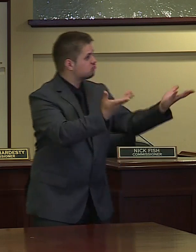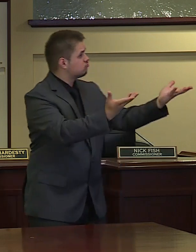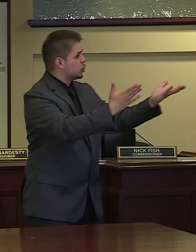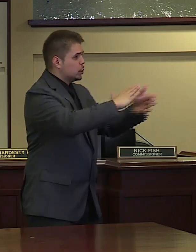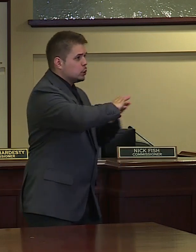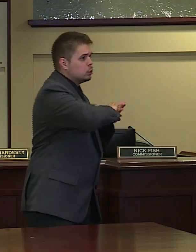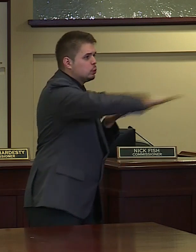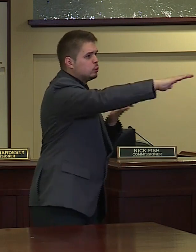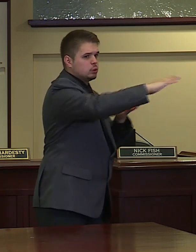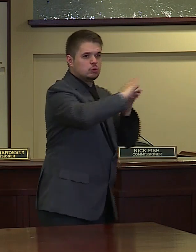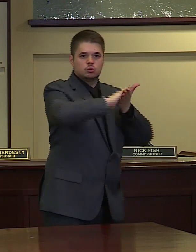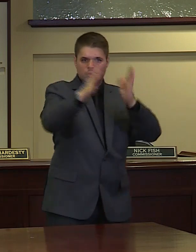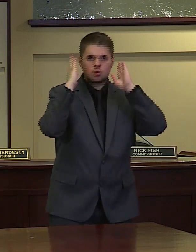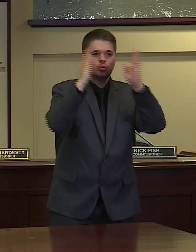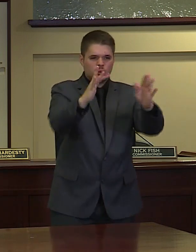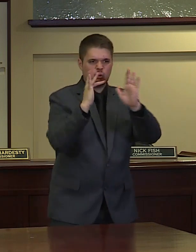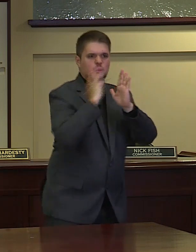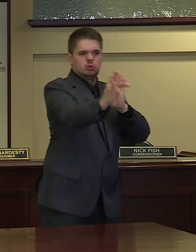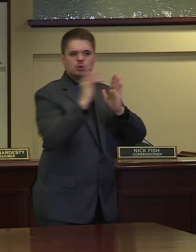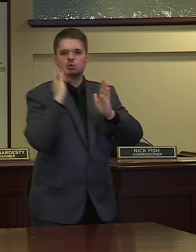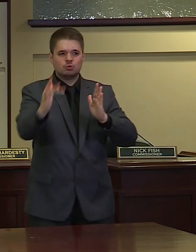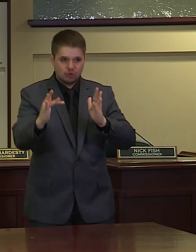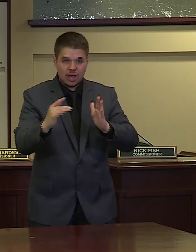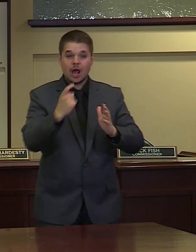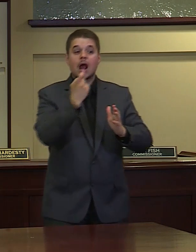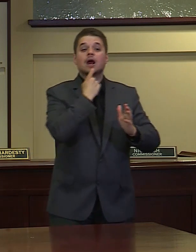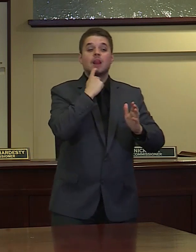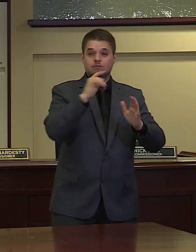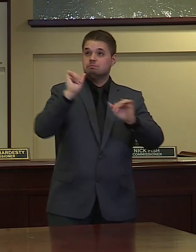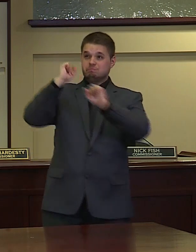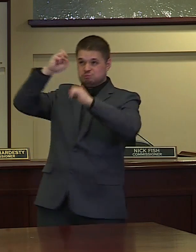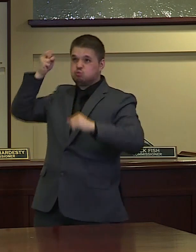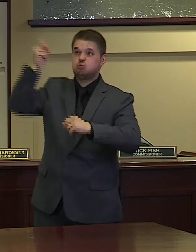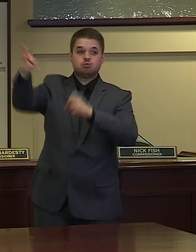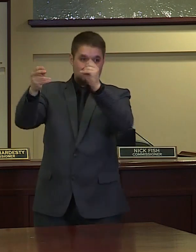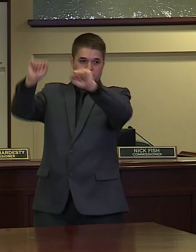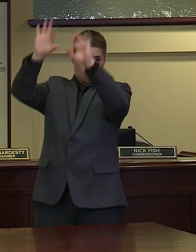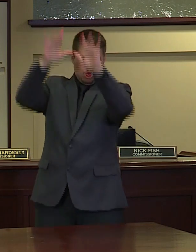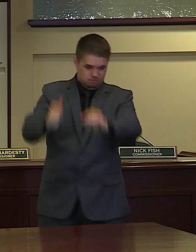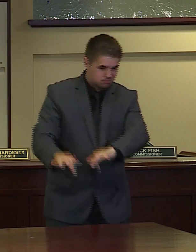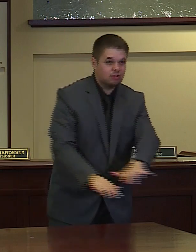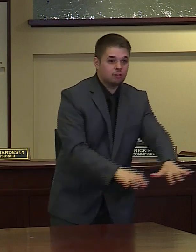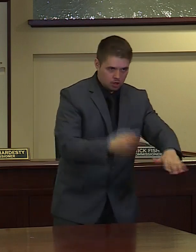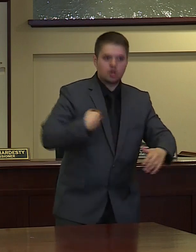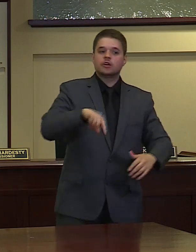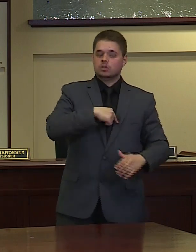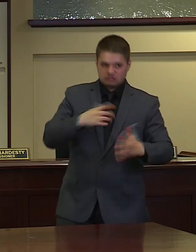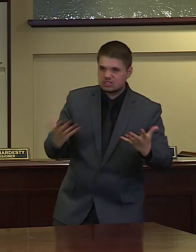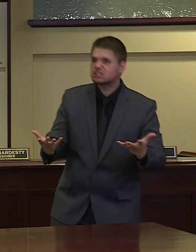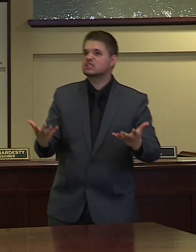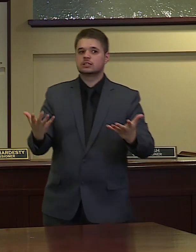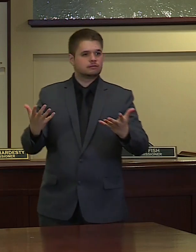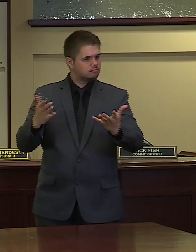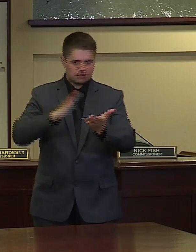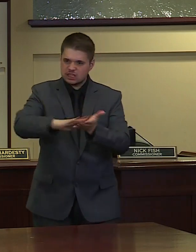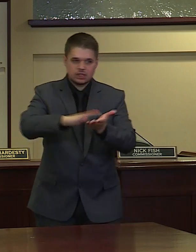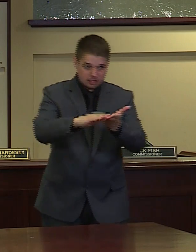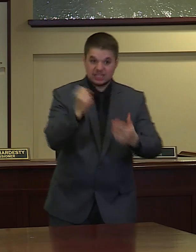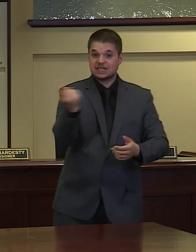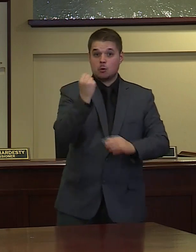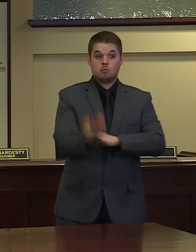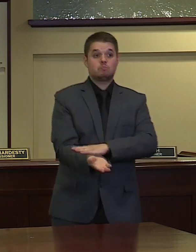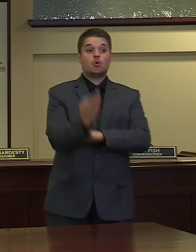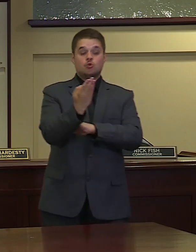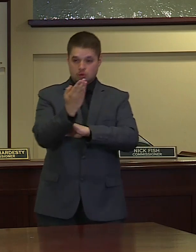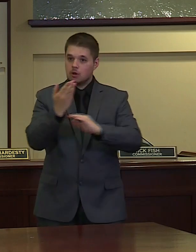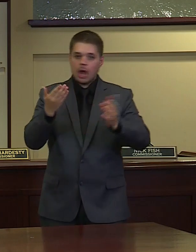Glass and trash. I was able to get out early in the morning, about 5 a.m. Saturday morning, did a drive-through. I needed to get a damage assessment, have some